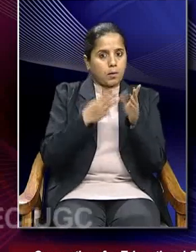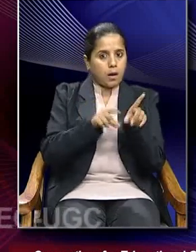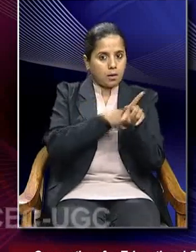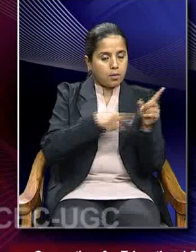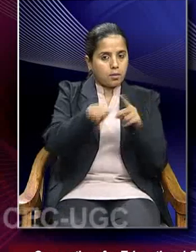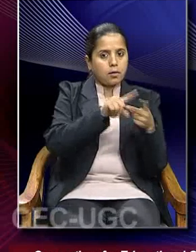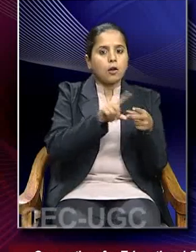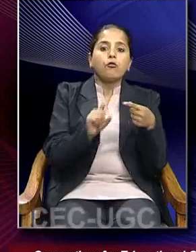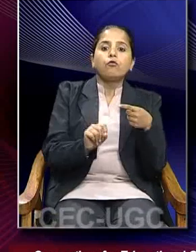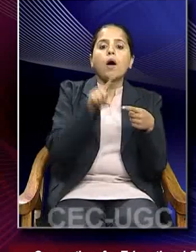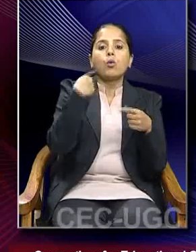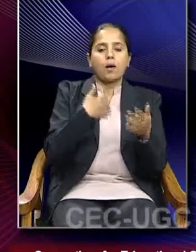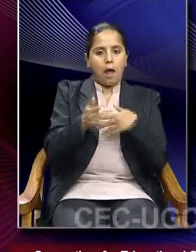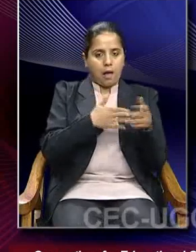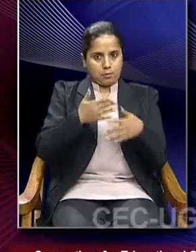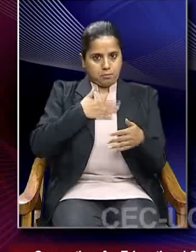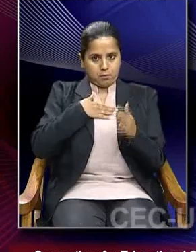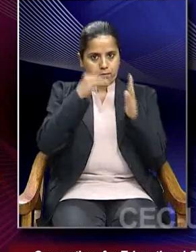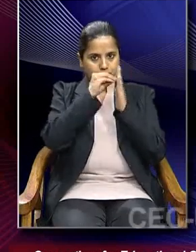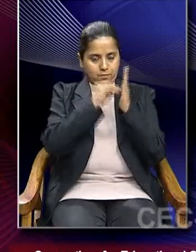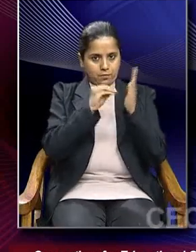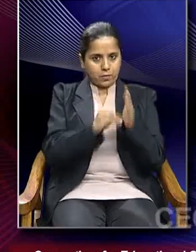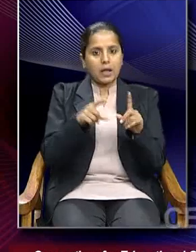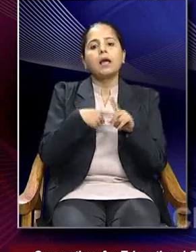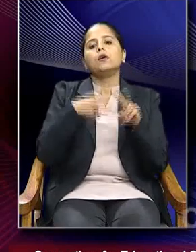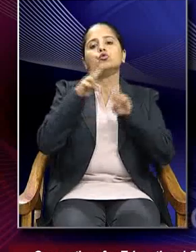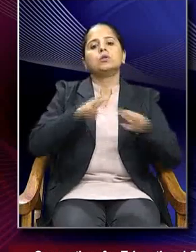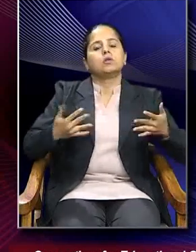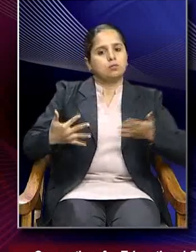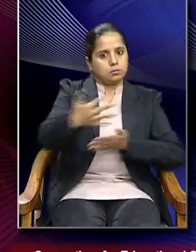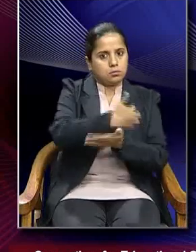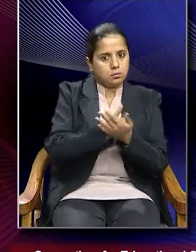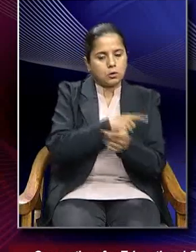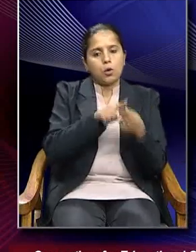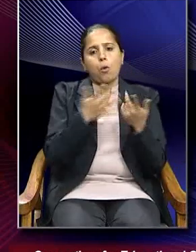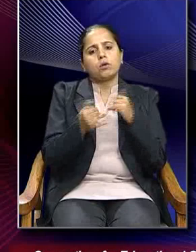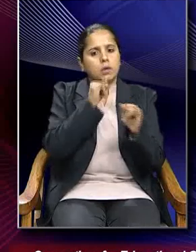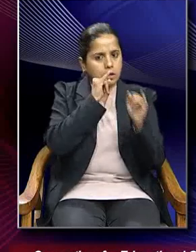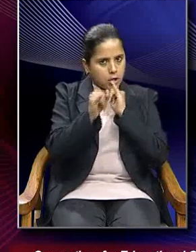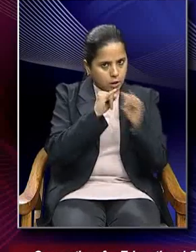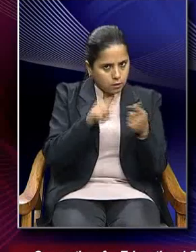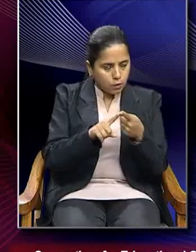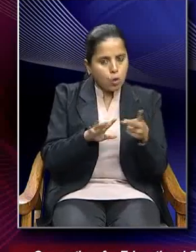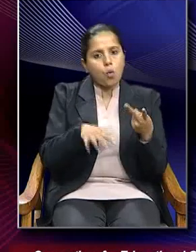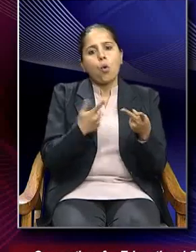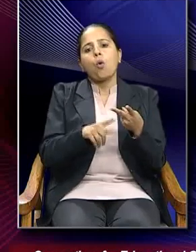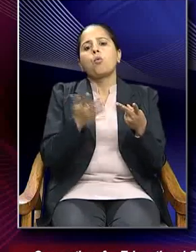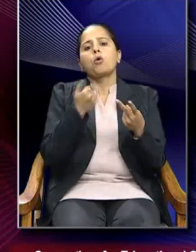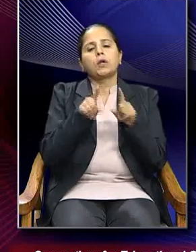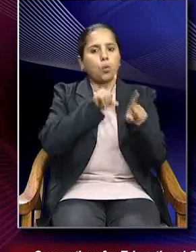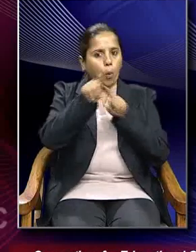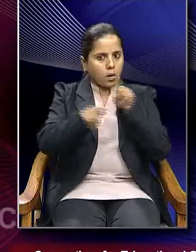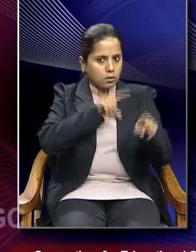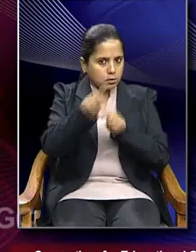are the first hand data that the researcher collects. It could be through interview, it could be through